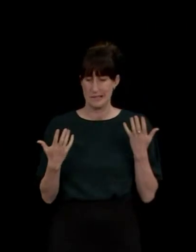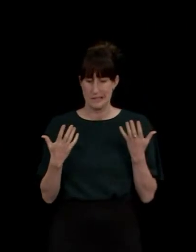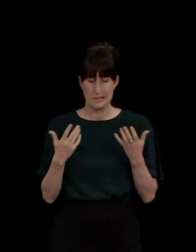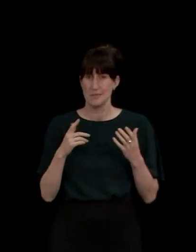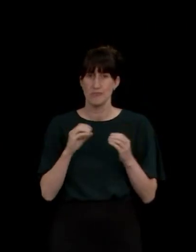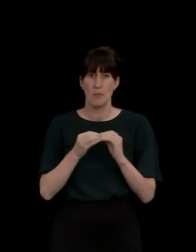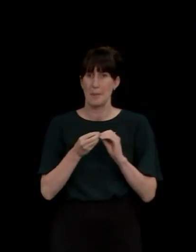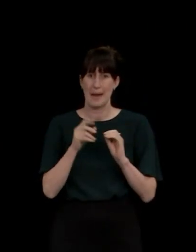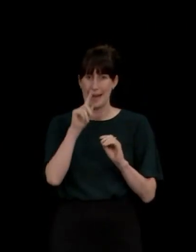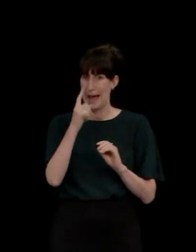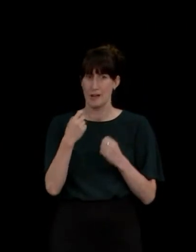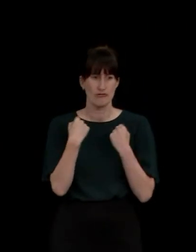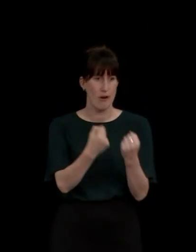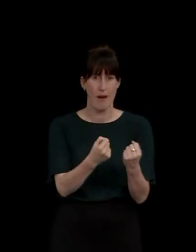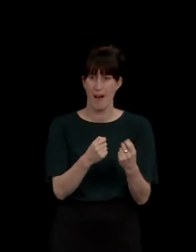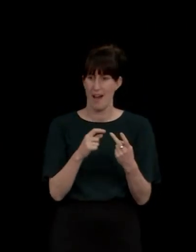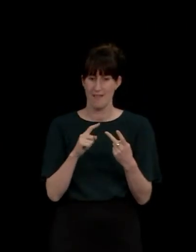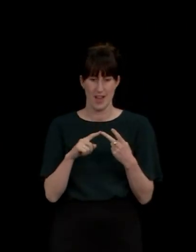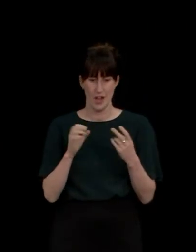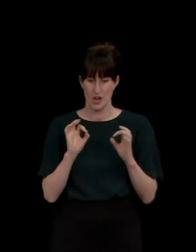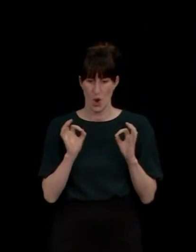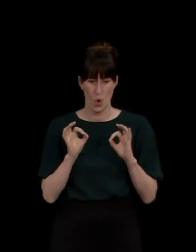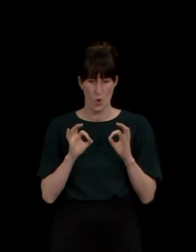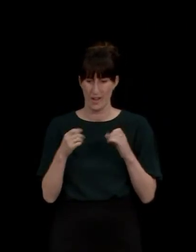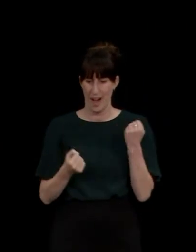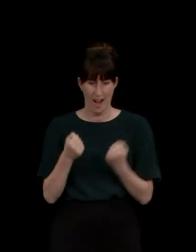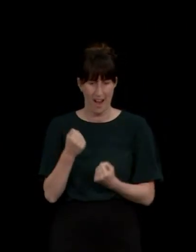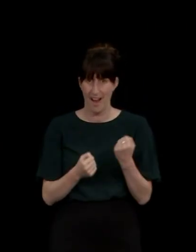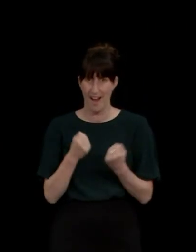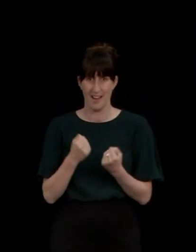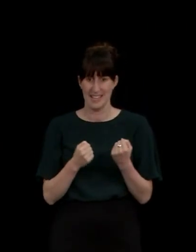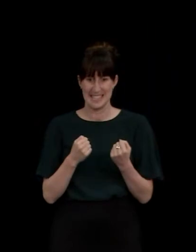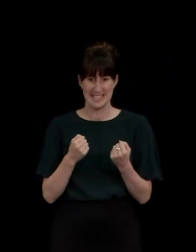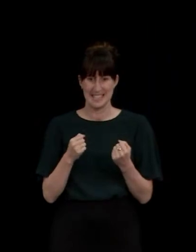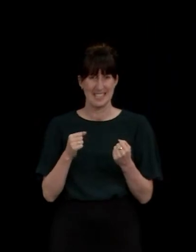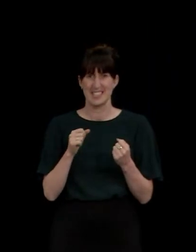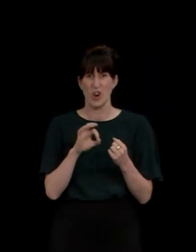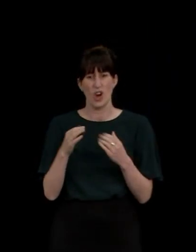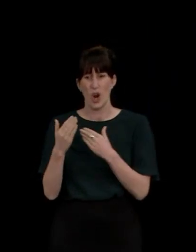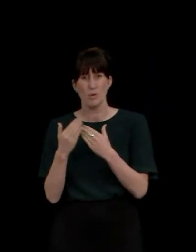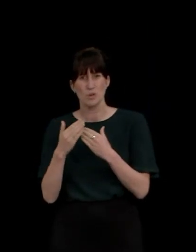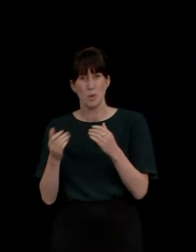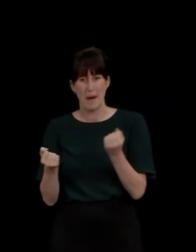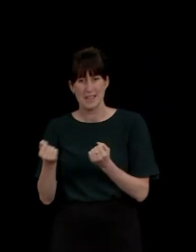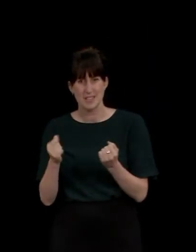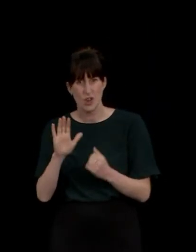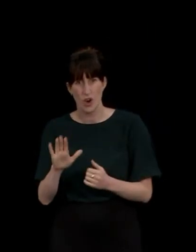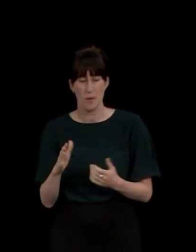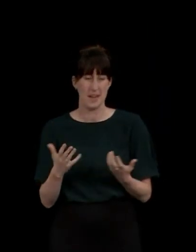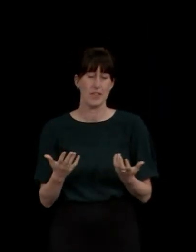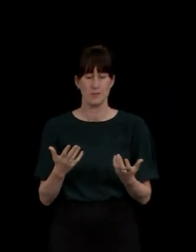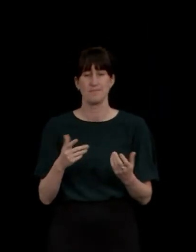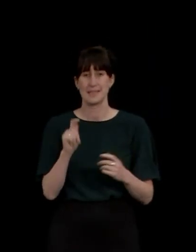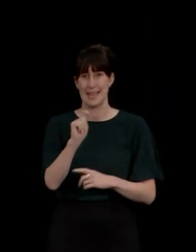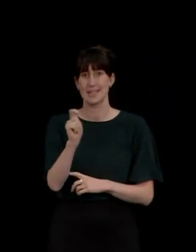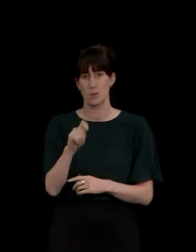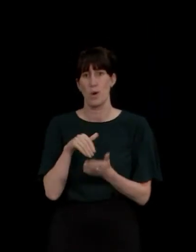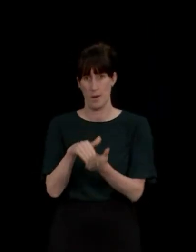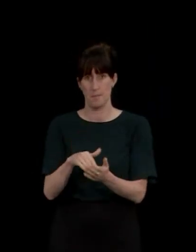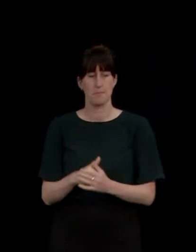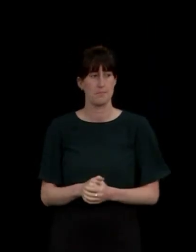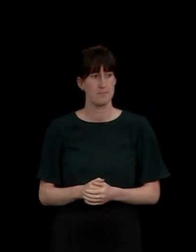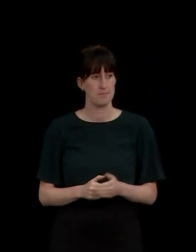they have a disability that prohibits them, but they have a transport issue that prohibits them. Are you able to give us a bit of a broader picture about... Yeah, sorry, Derek, I need you.